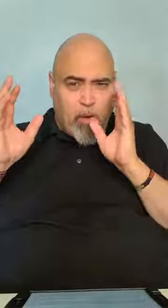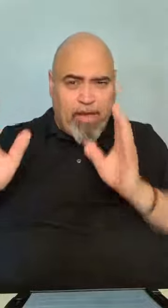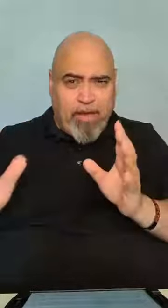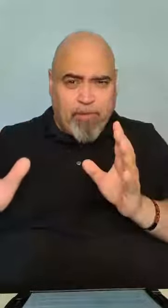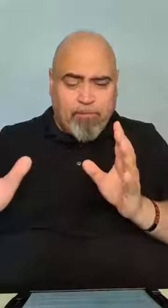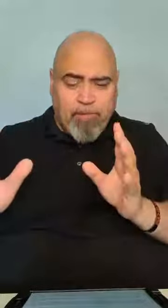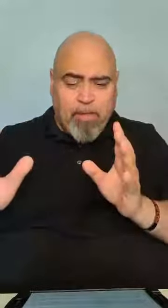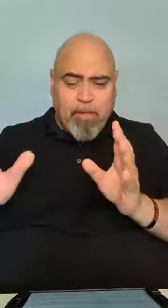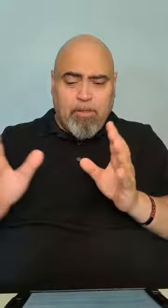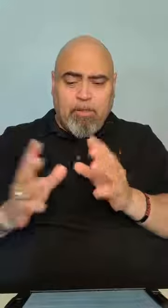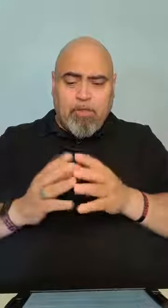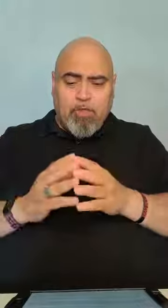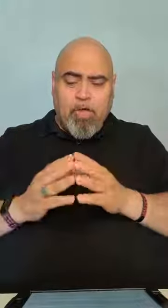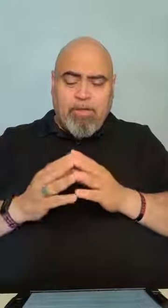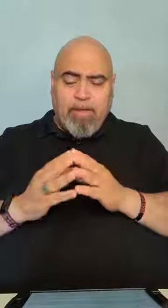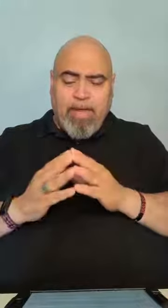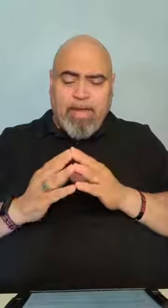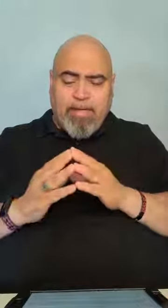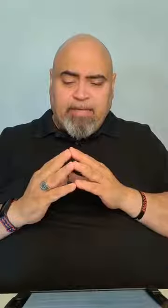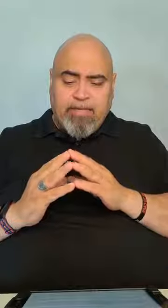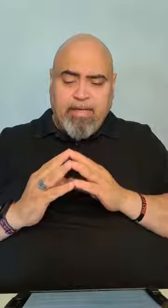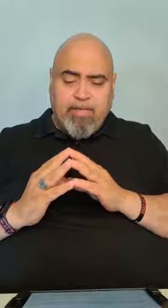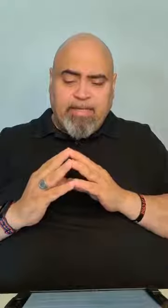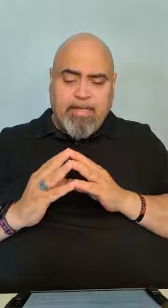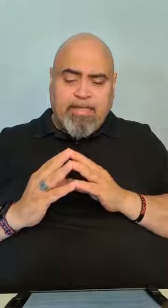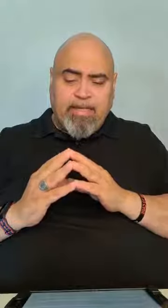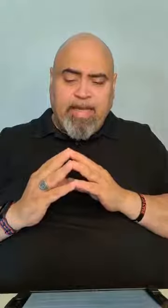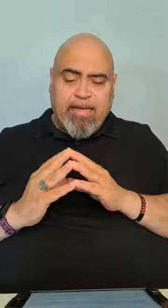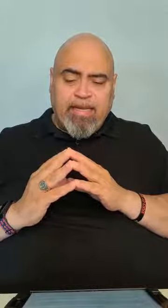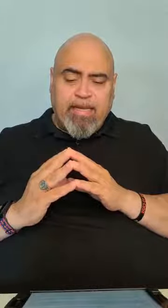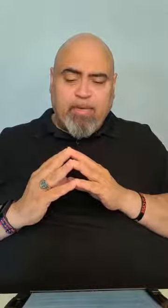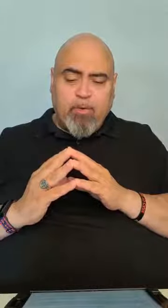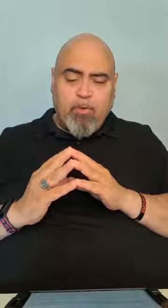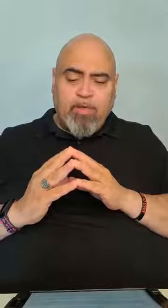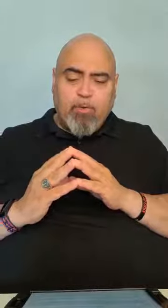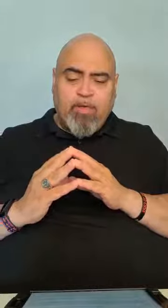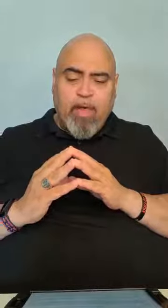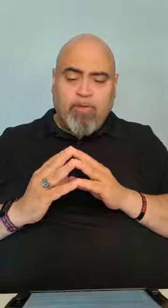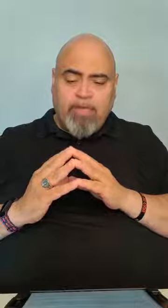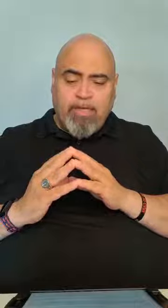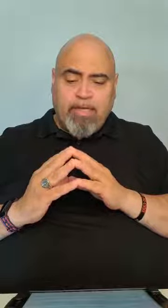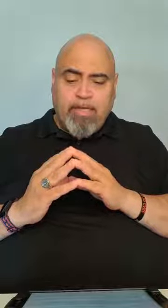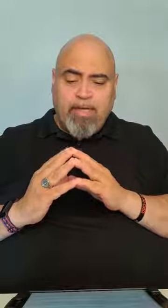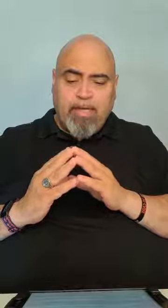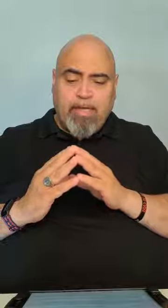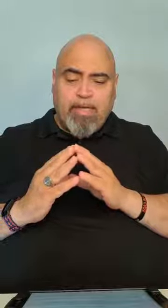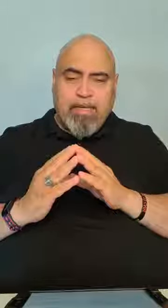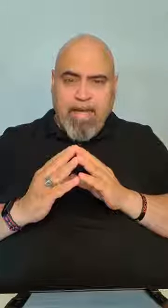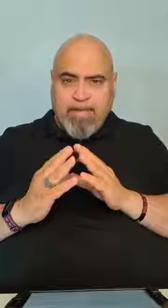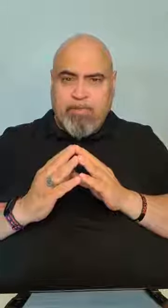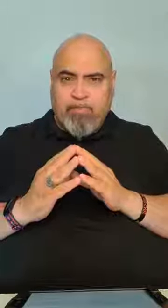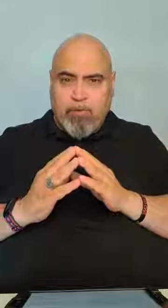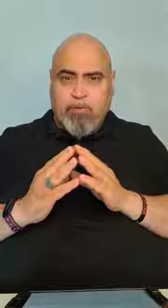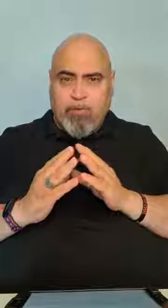quick. John 8 and 7, it says, "Let he who is without sin cast the first